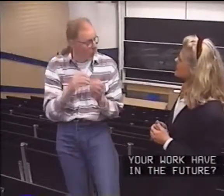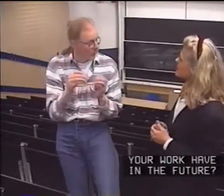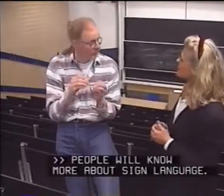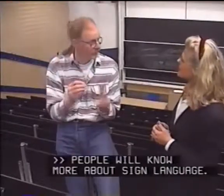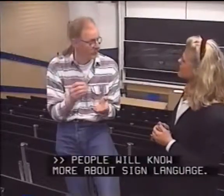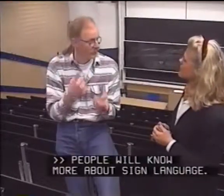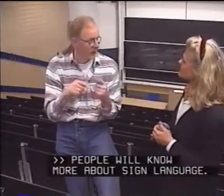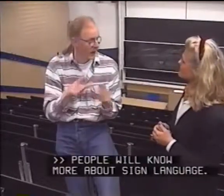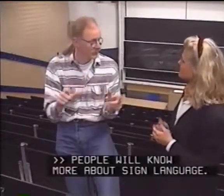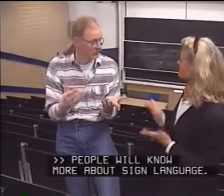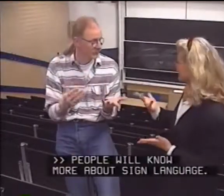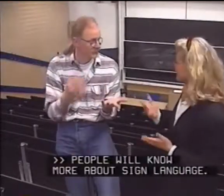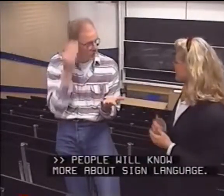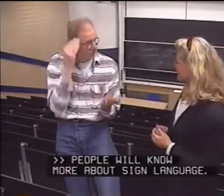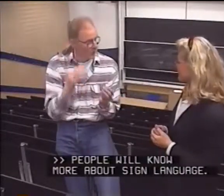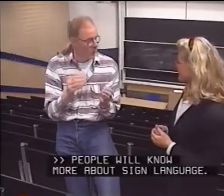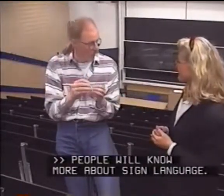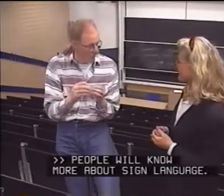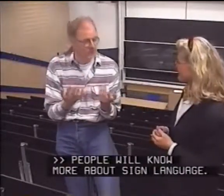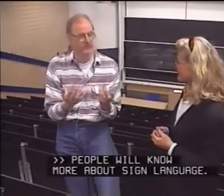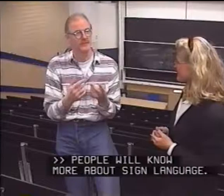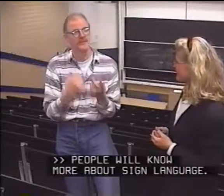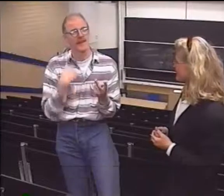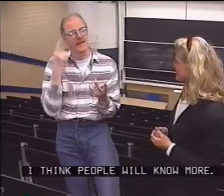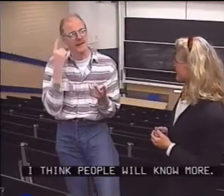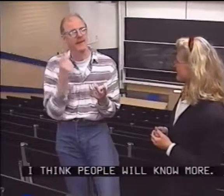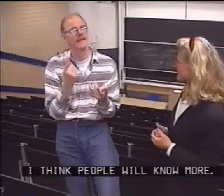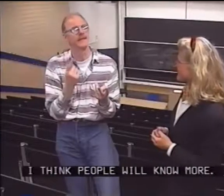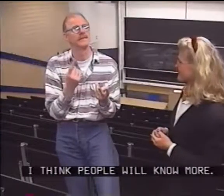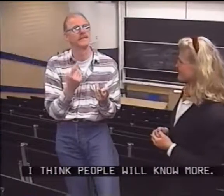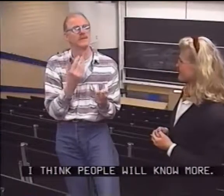People will know more about sign language. I think people will know more.